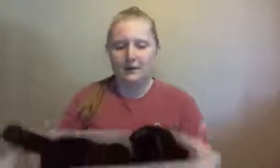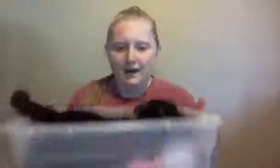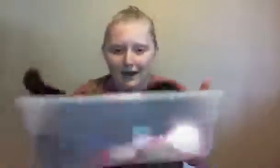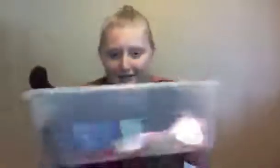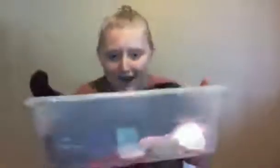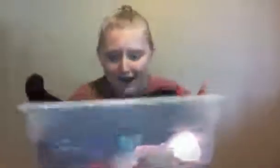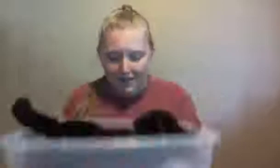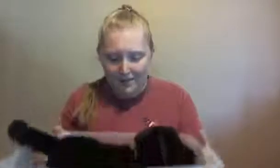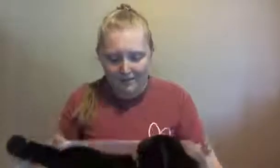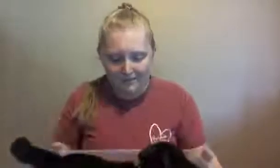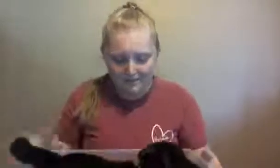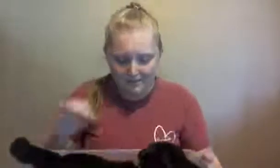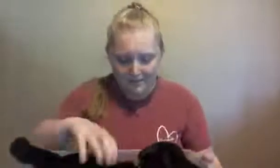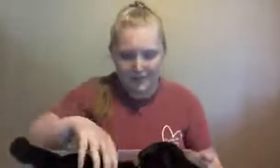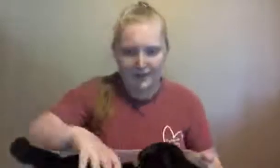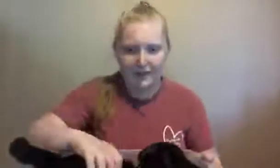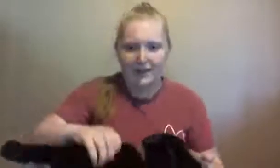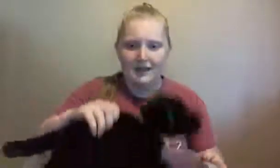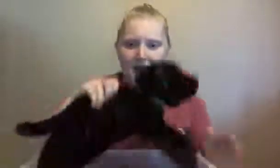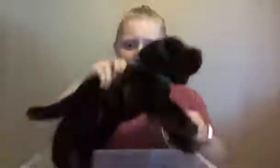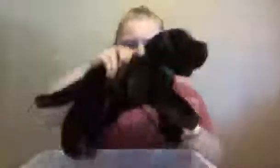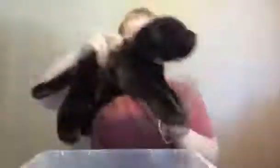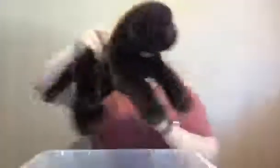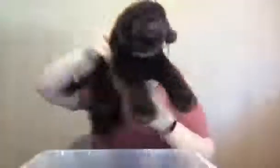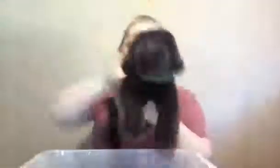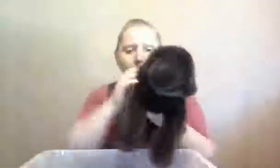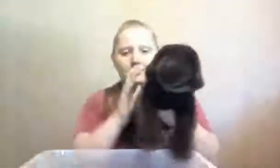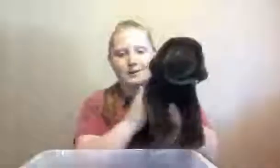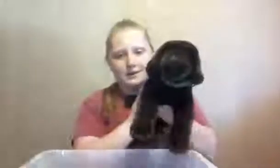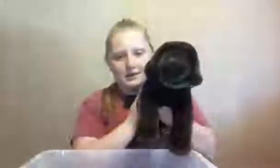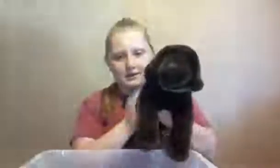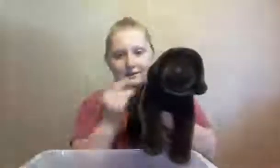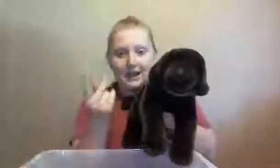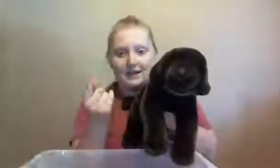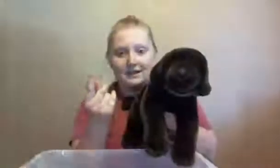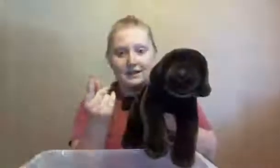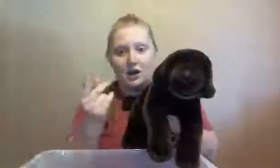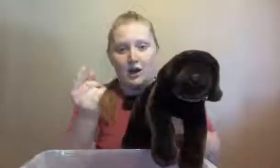a tub, a stuffed animal. Mine is a dog.